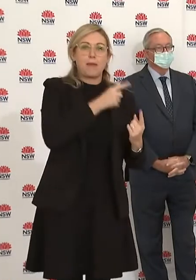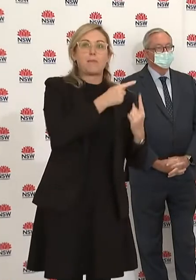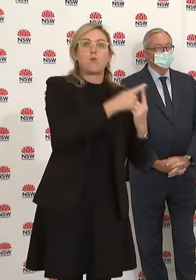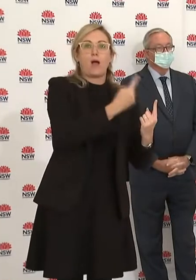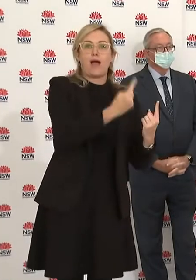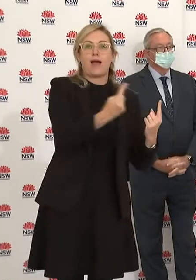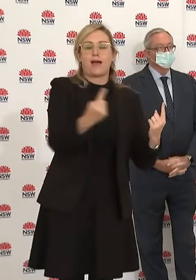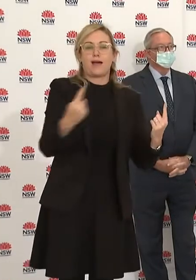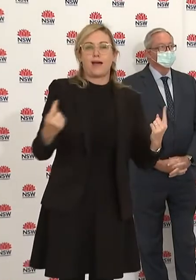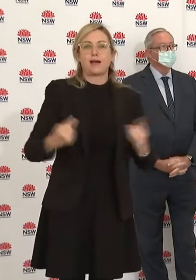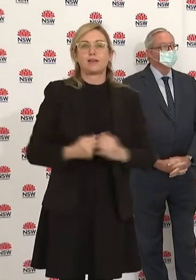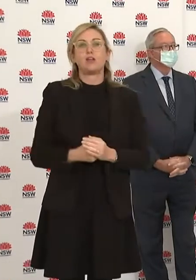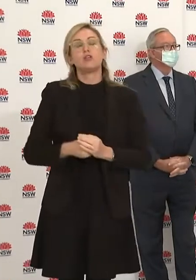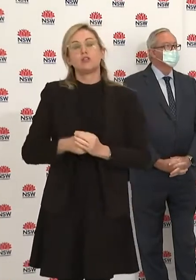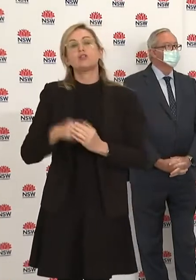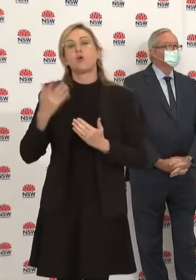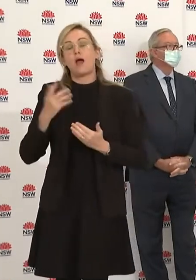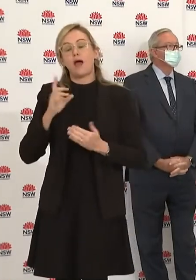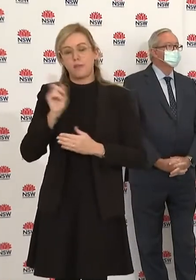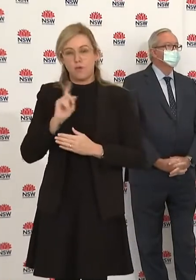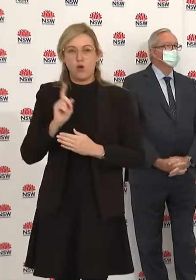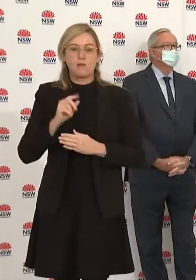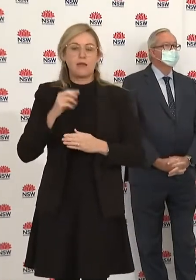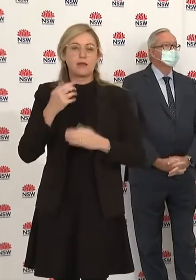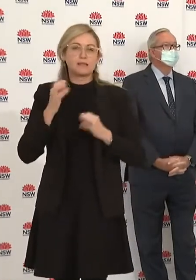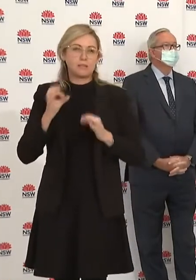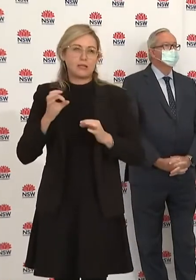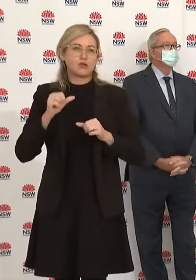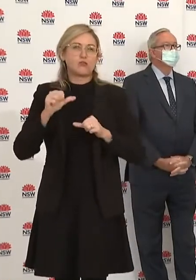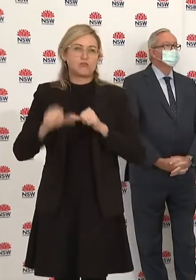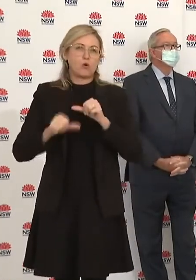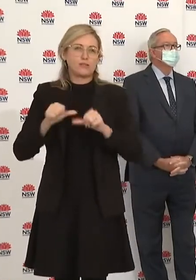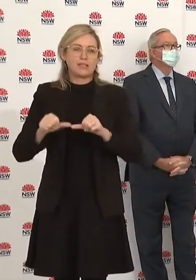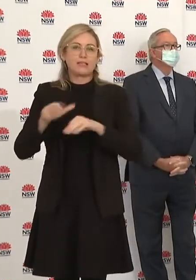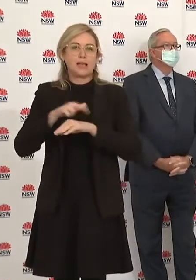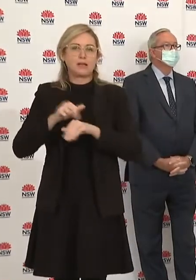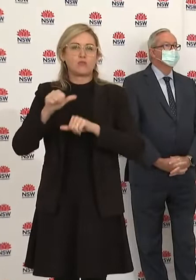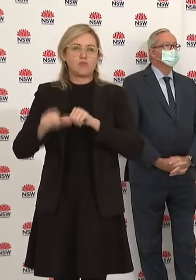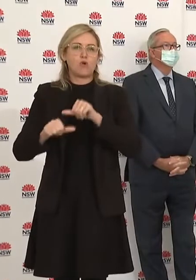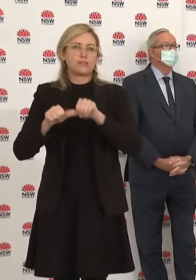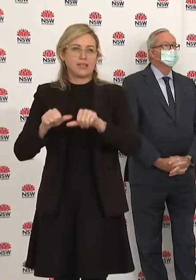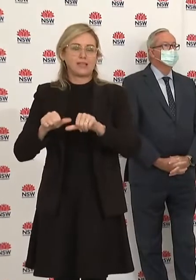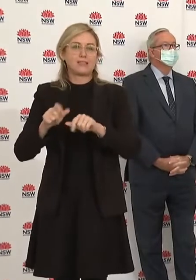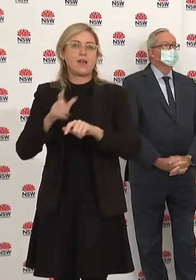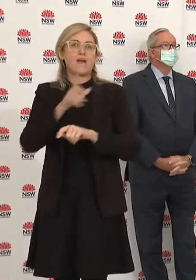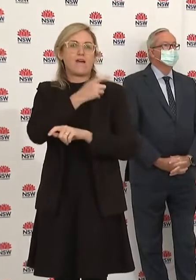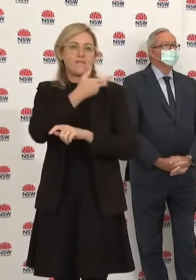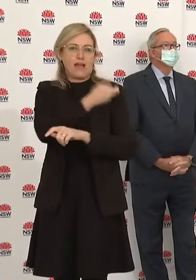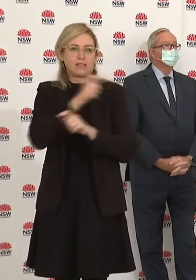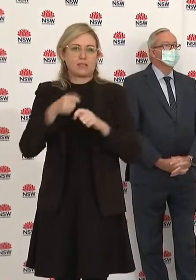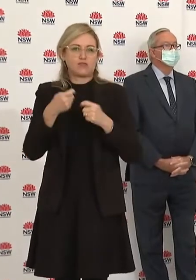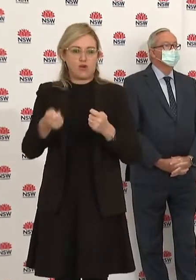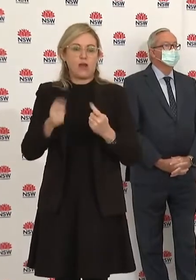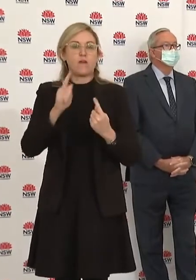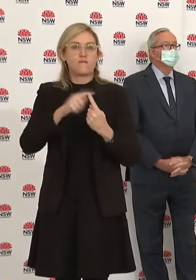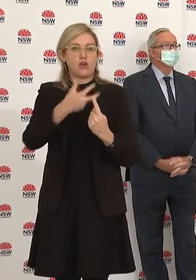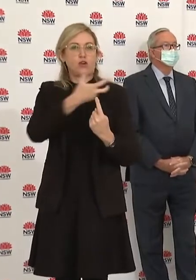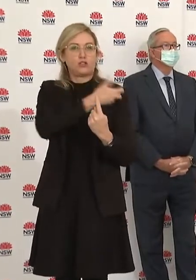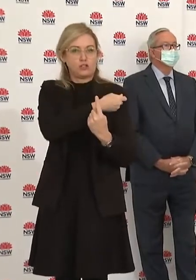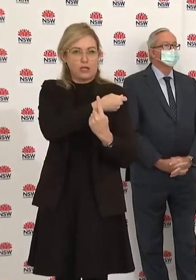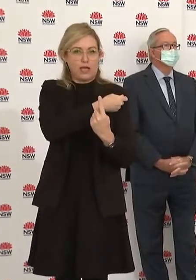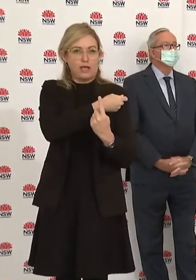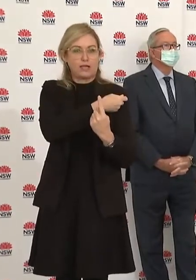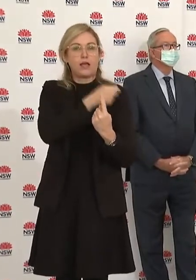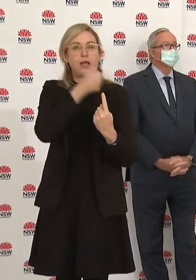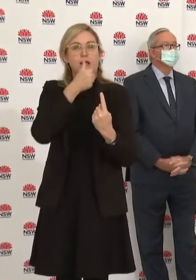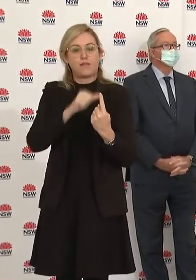currently there's a process through the national process, the vaccine rollout, where you obviously give the first jab and then the second, and you ensure